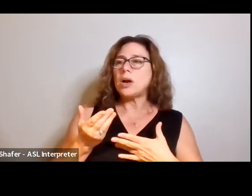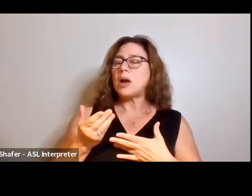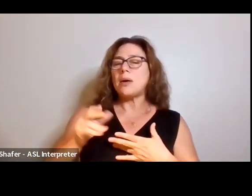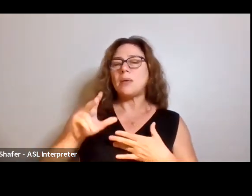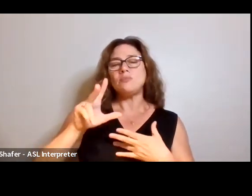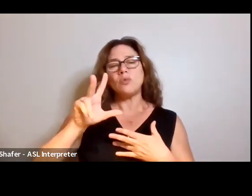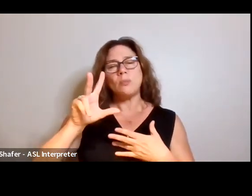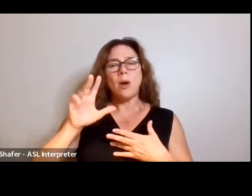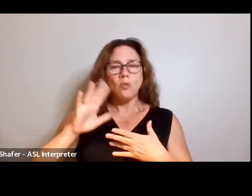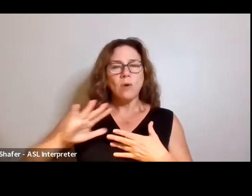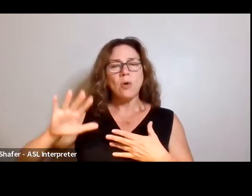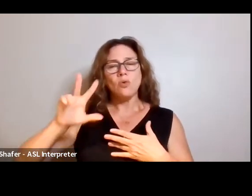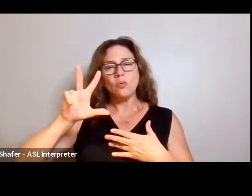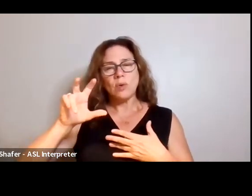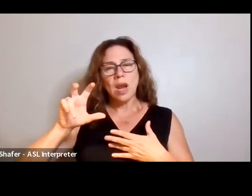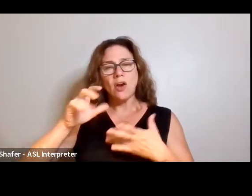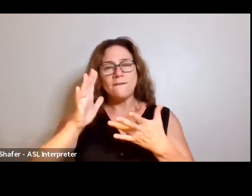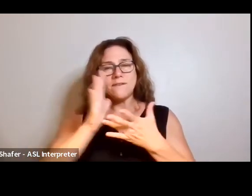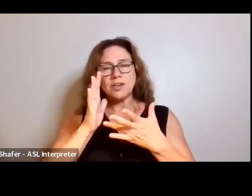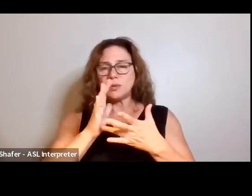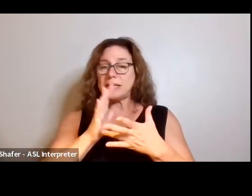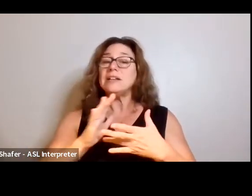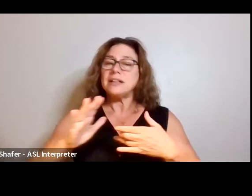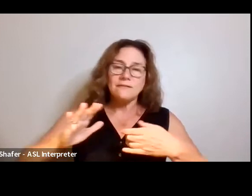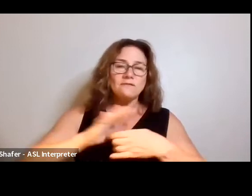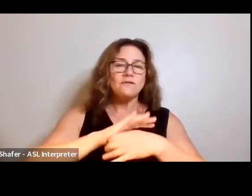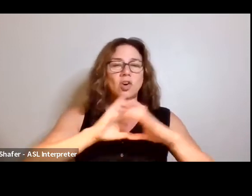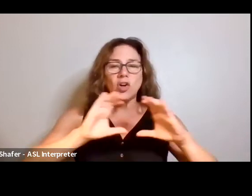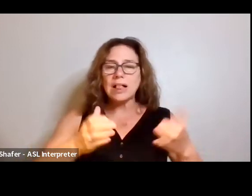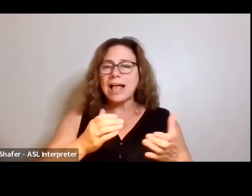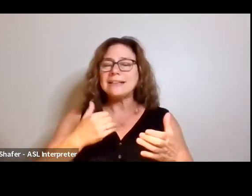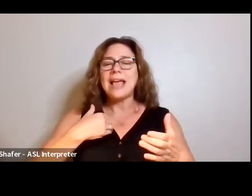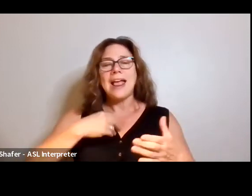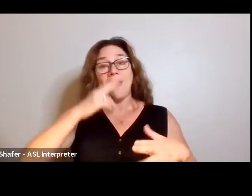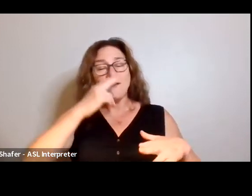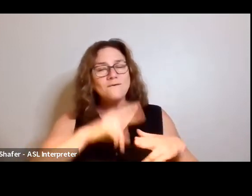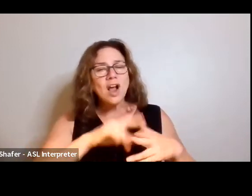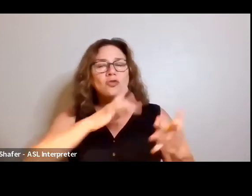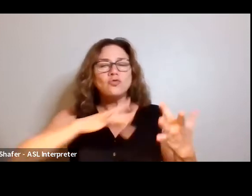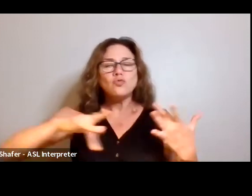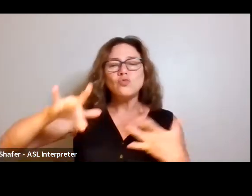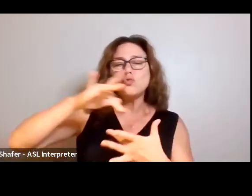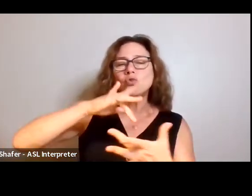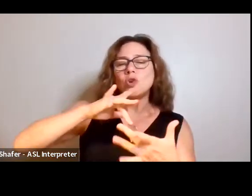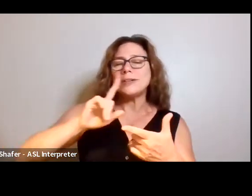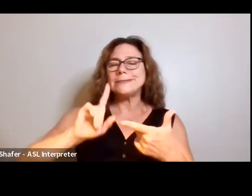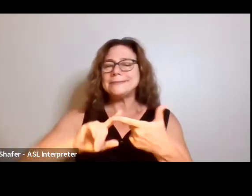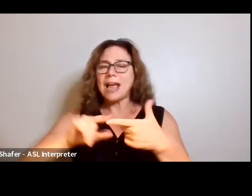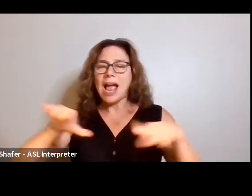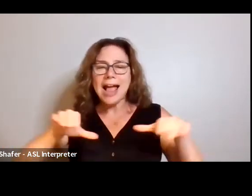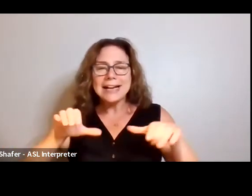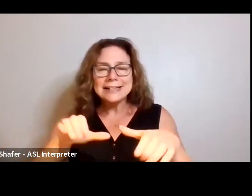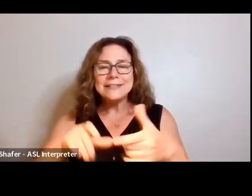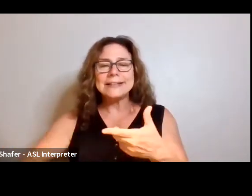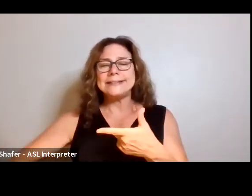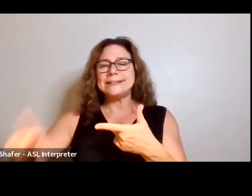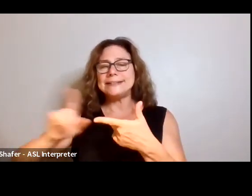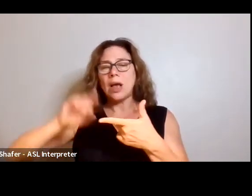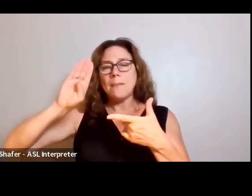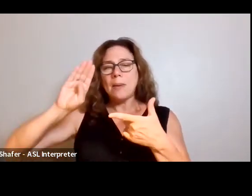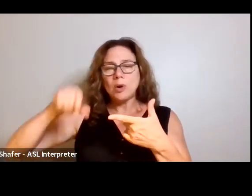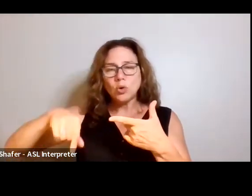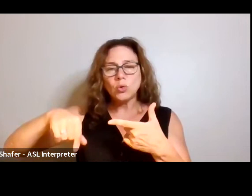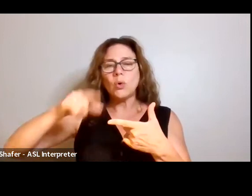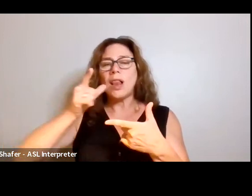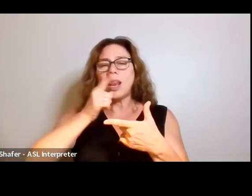orientation, so pretty much our entire class, with fun tours, activities, barbecue lunch, and so much more.